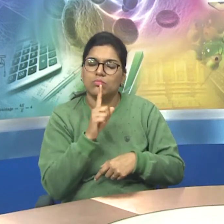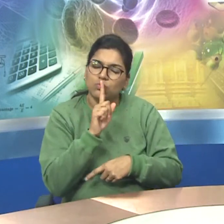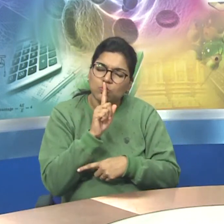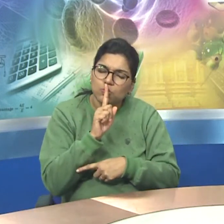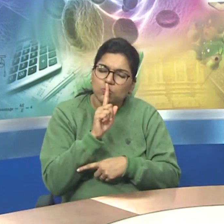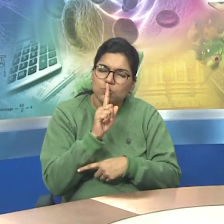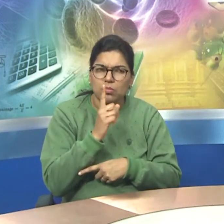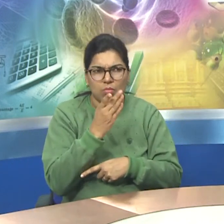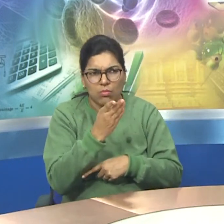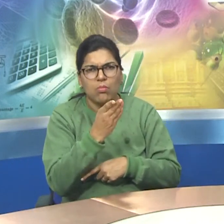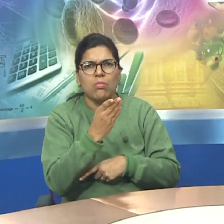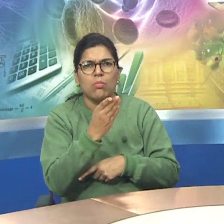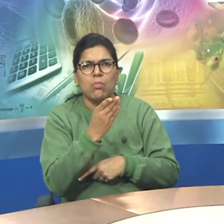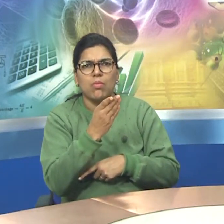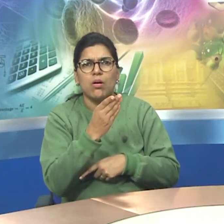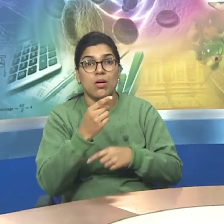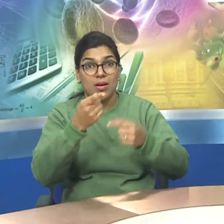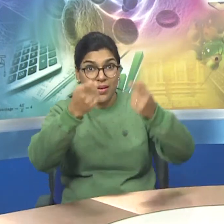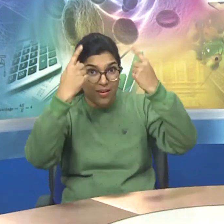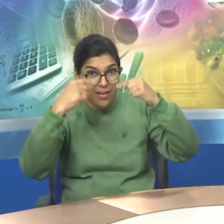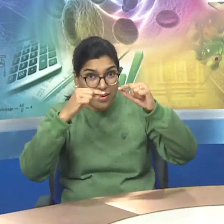You are very quiet today.